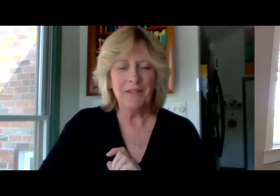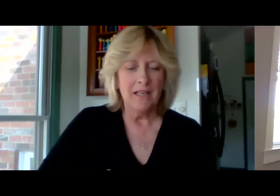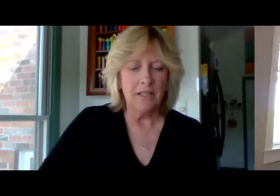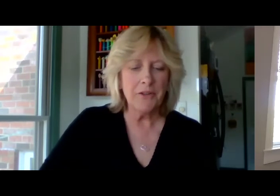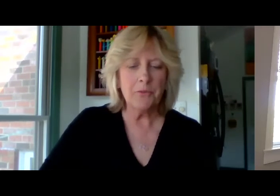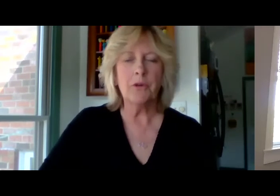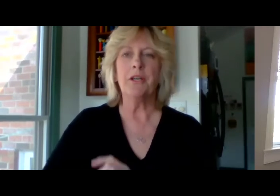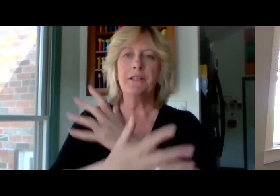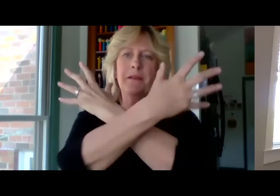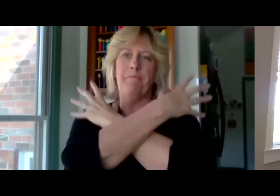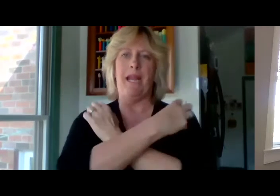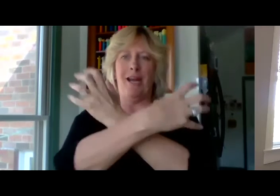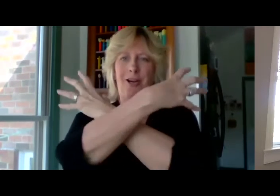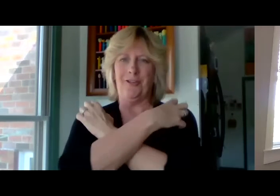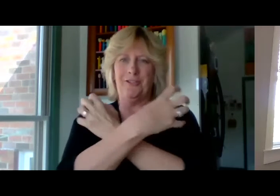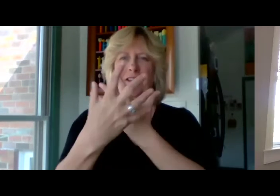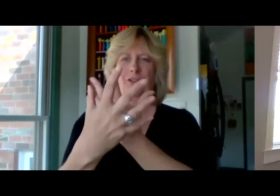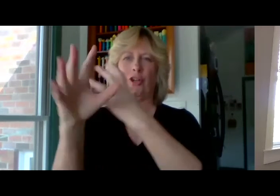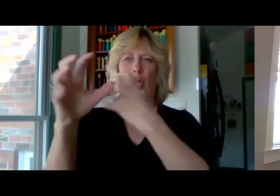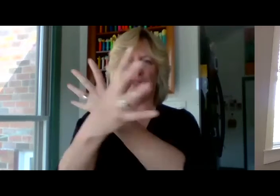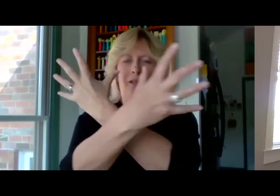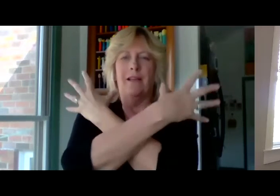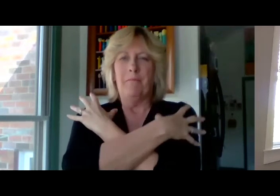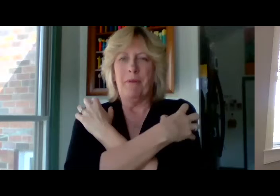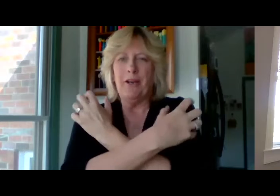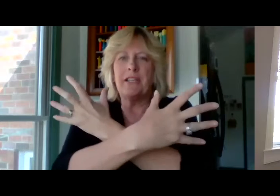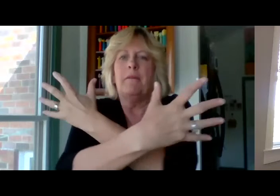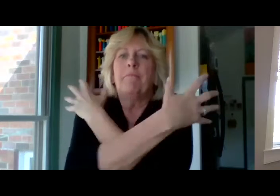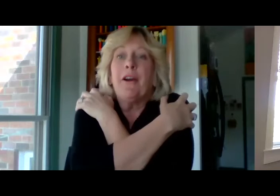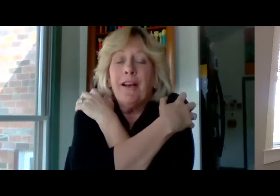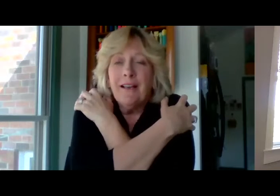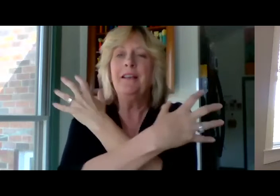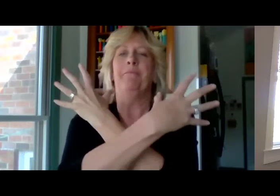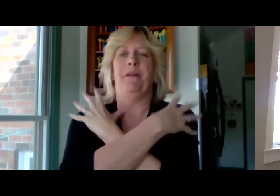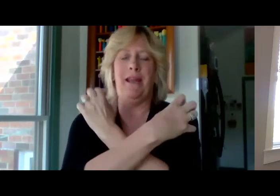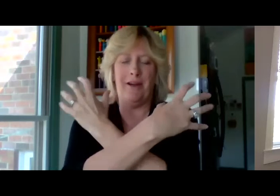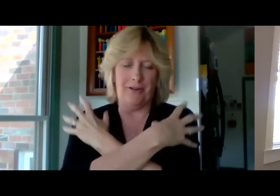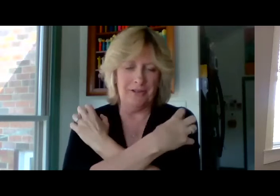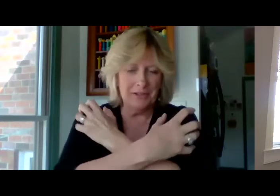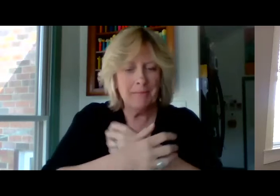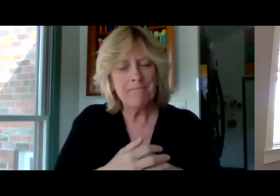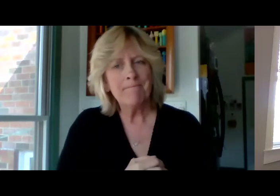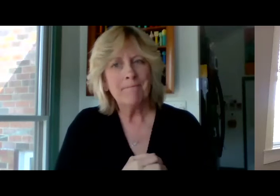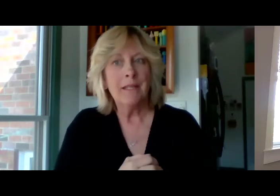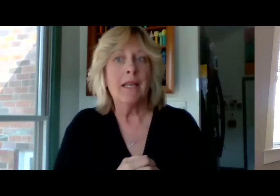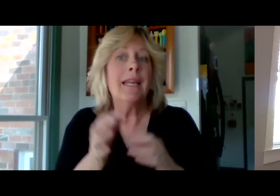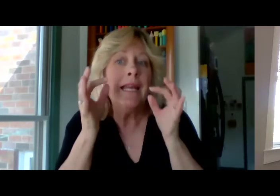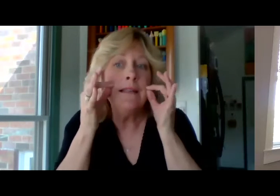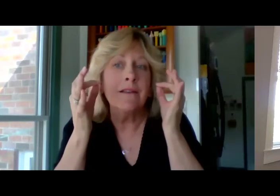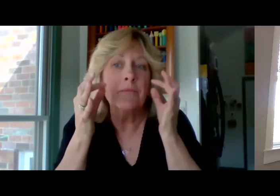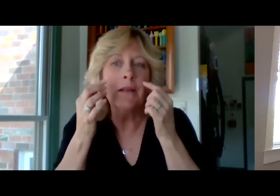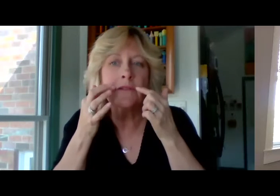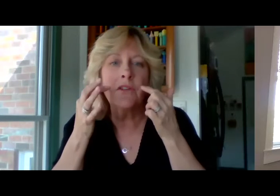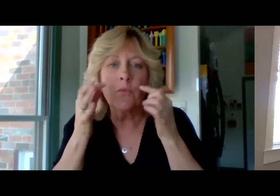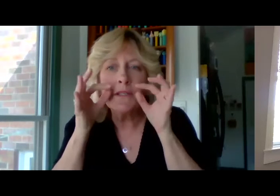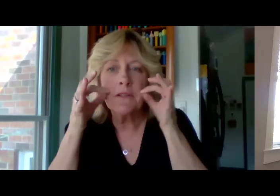right. Another word is bears. Think of their claws. Bears, like a bear hug, bears. And